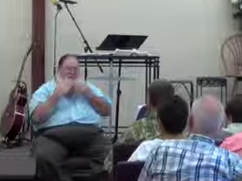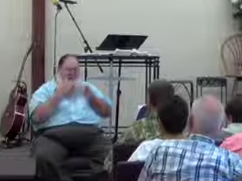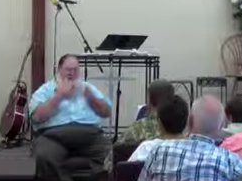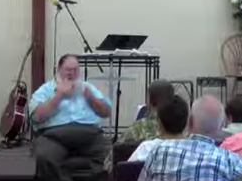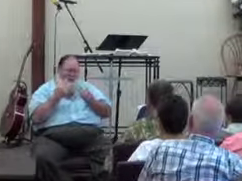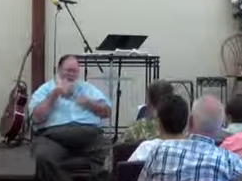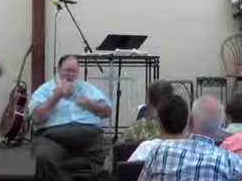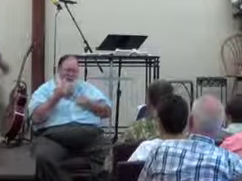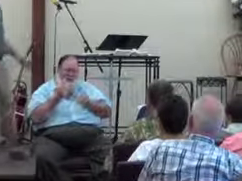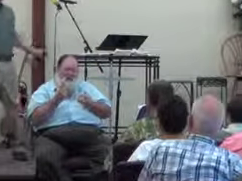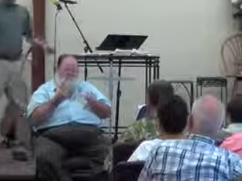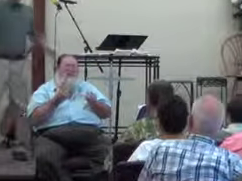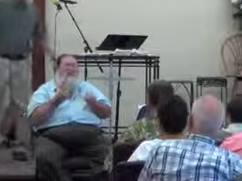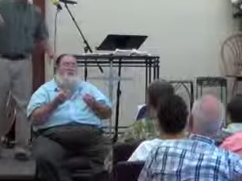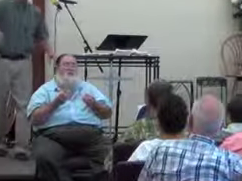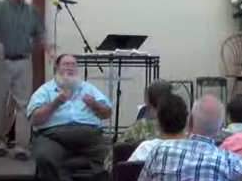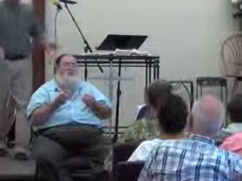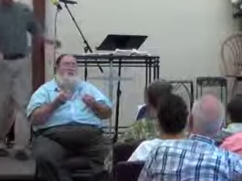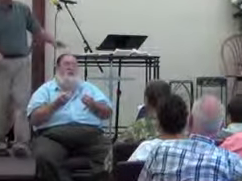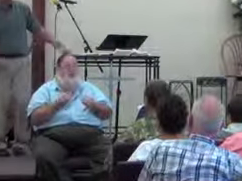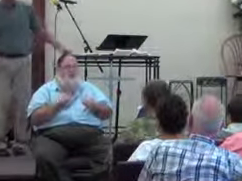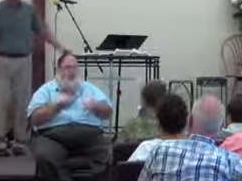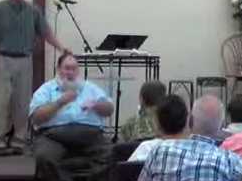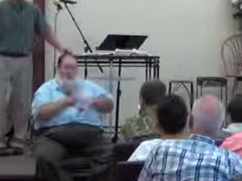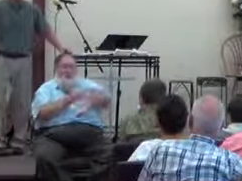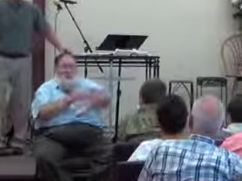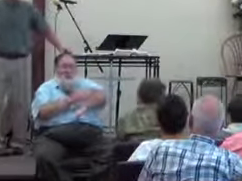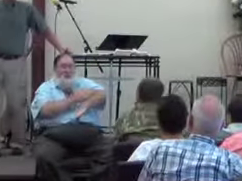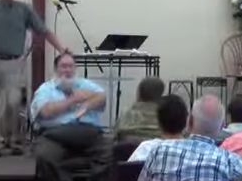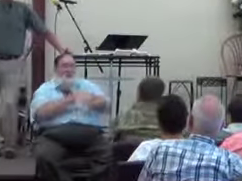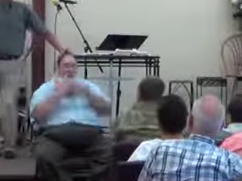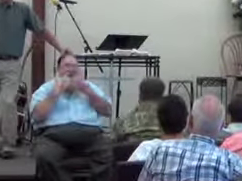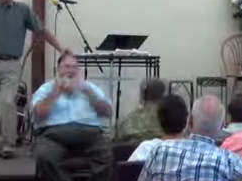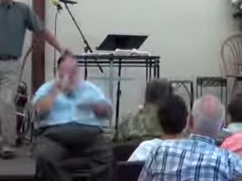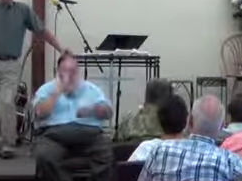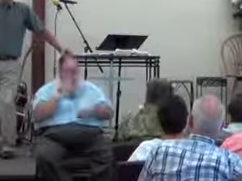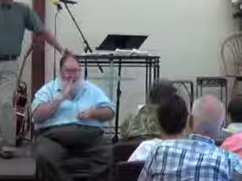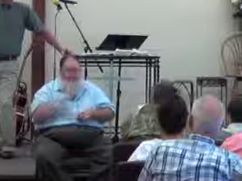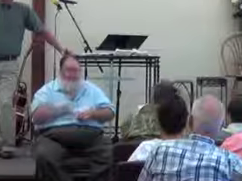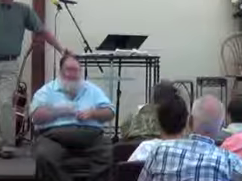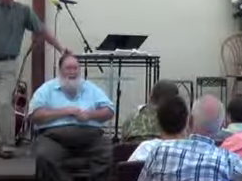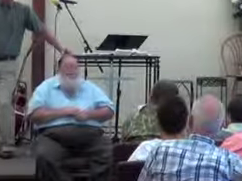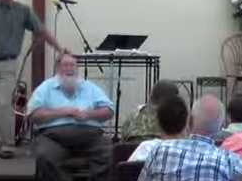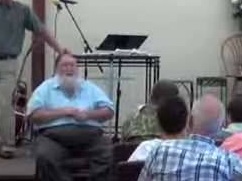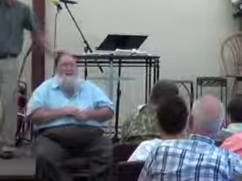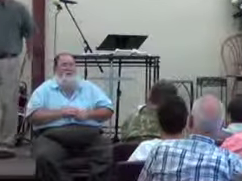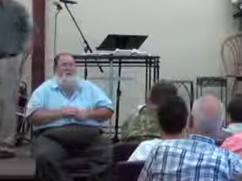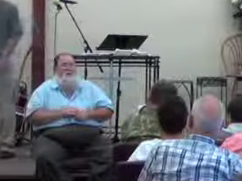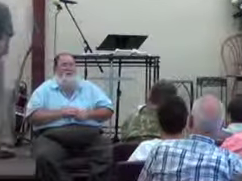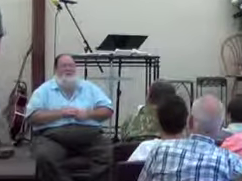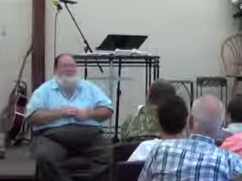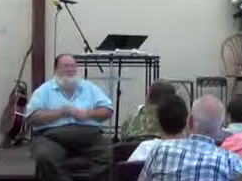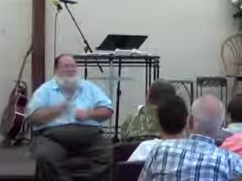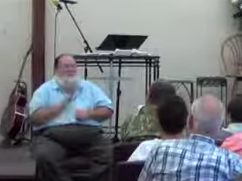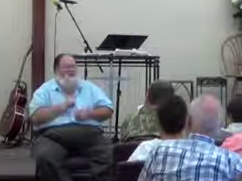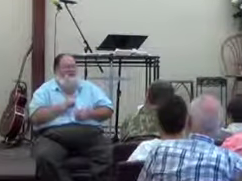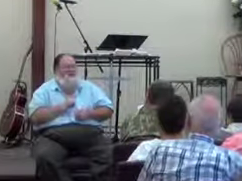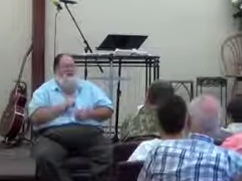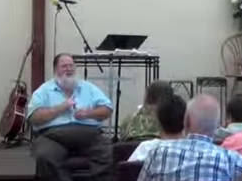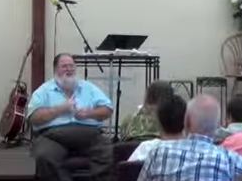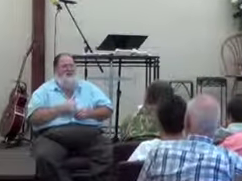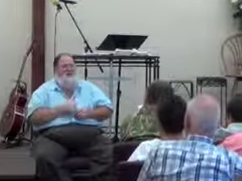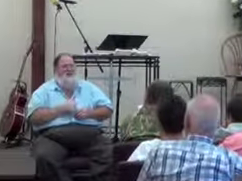it. And every one of my family, my sister's here today and she hasn't been here before, but she says, that's the pastor I see out there working all the time. He's working